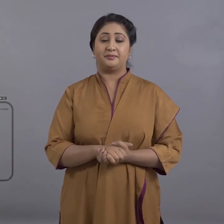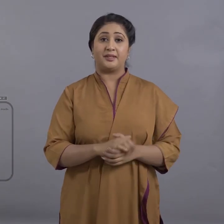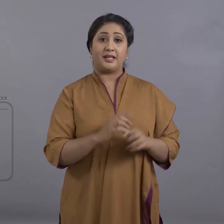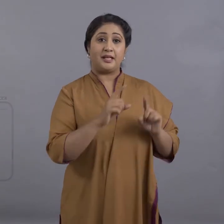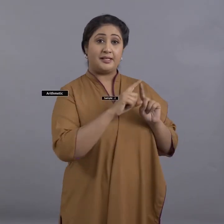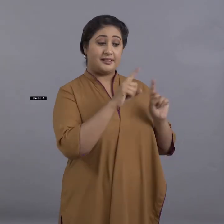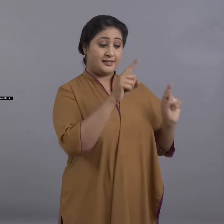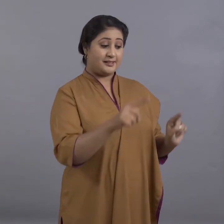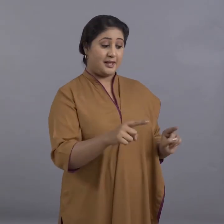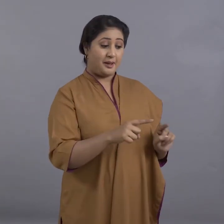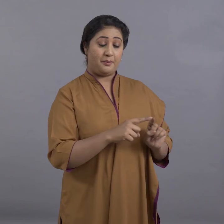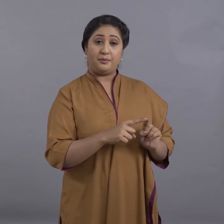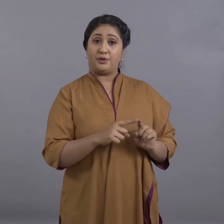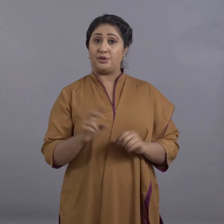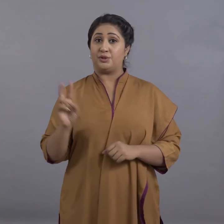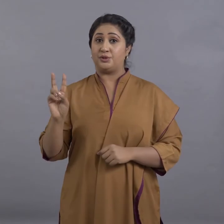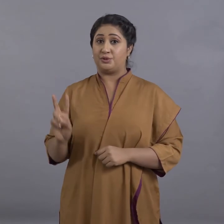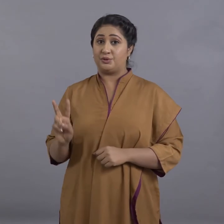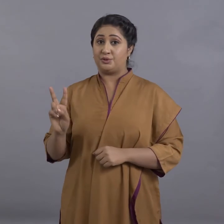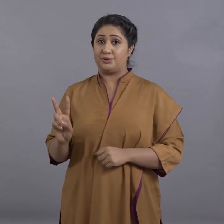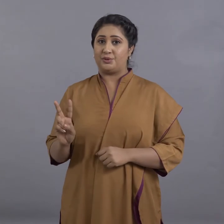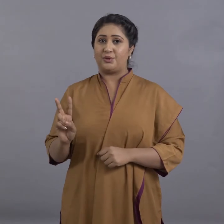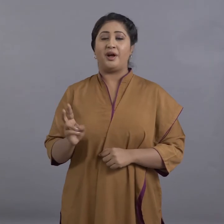Sample 2. Arithmetic.